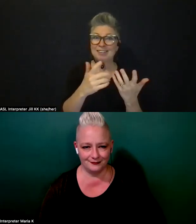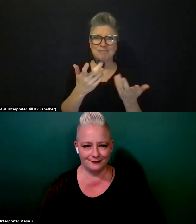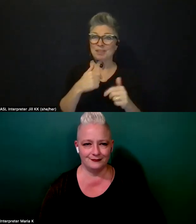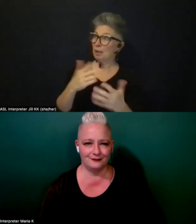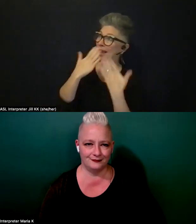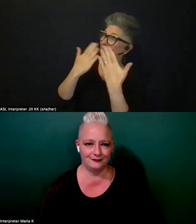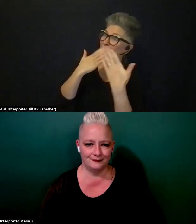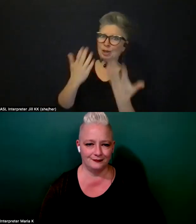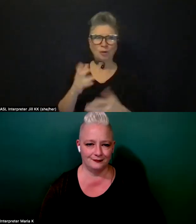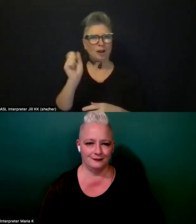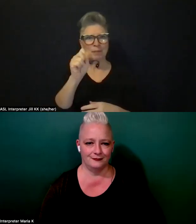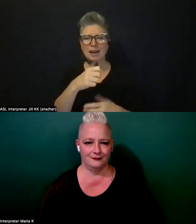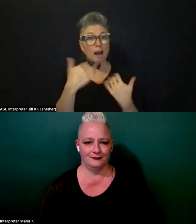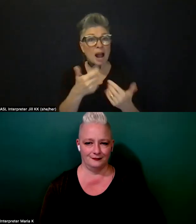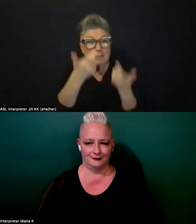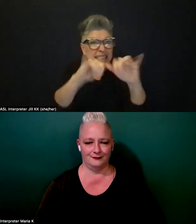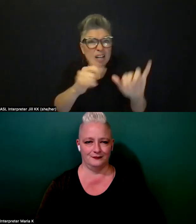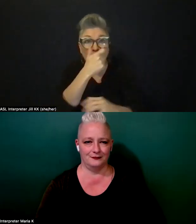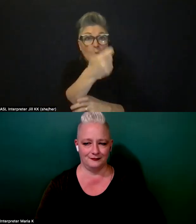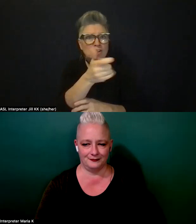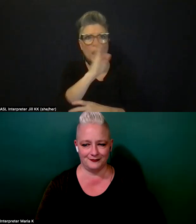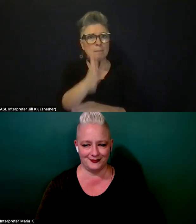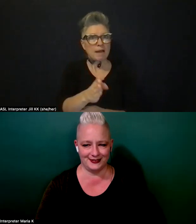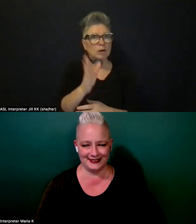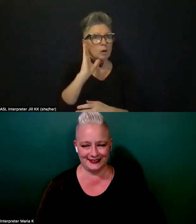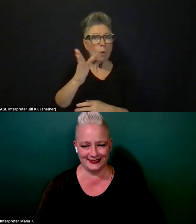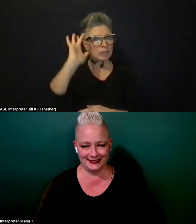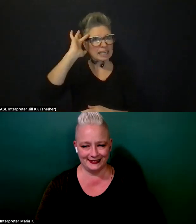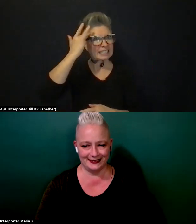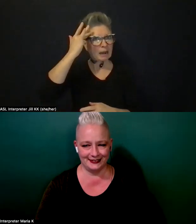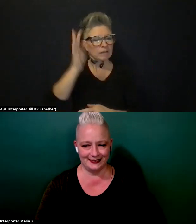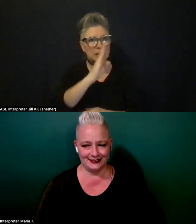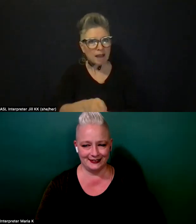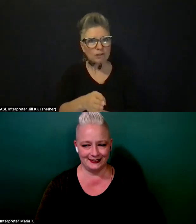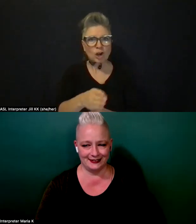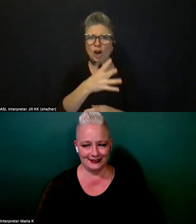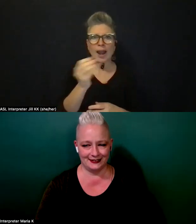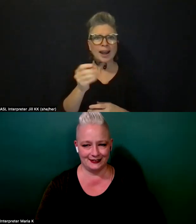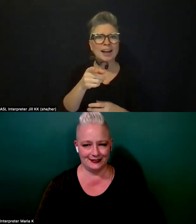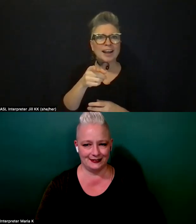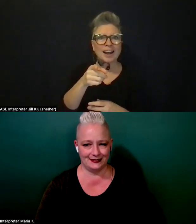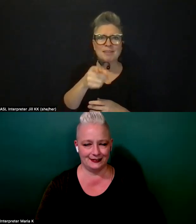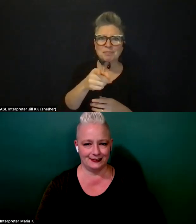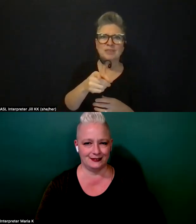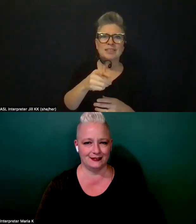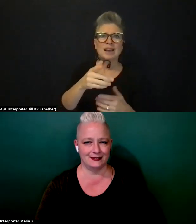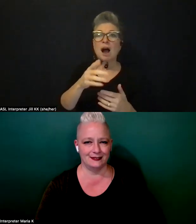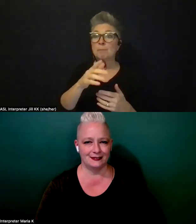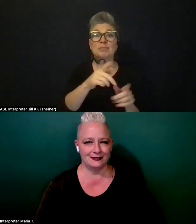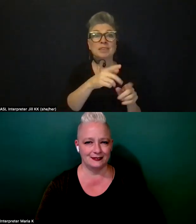time I'm still watching it like I'm never gonna get sick of it. Same Well, concept with the next